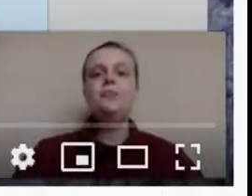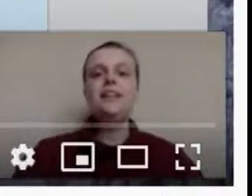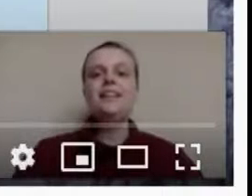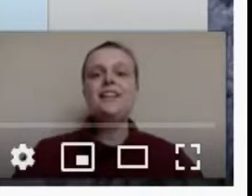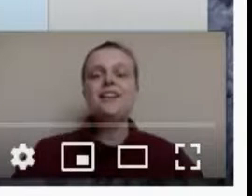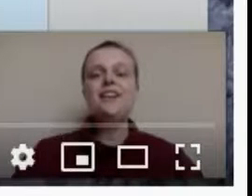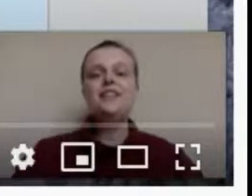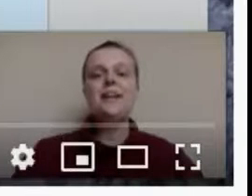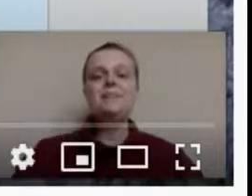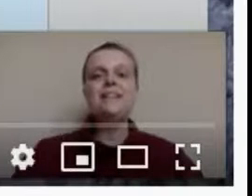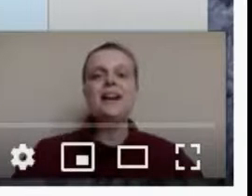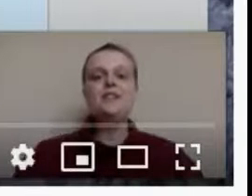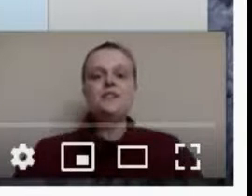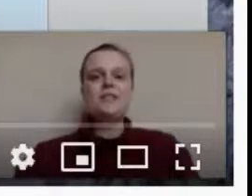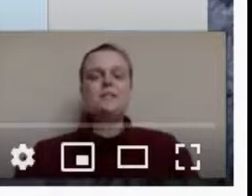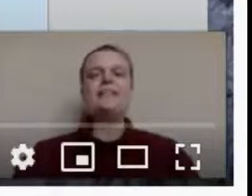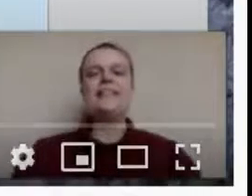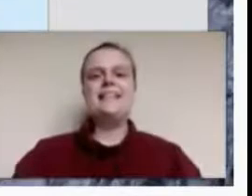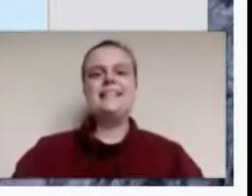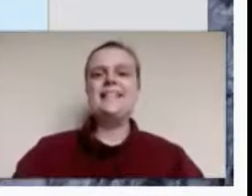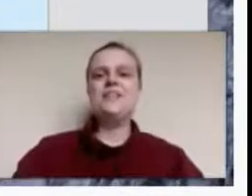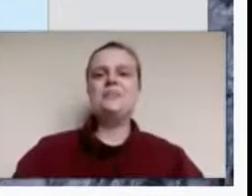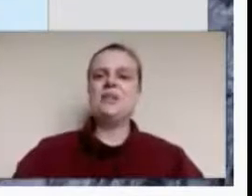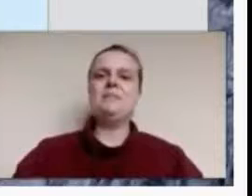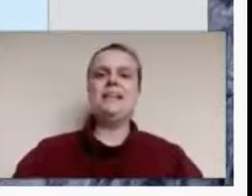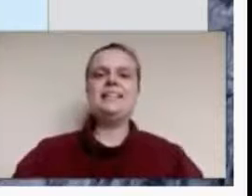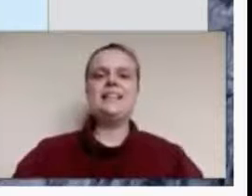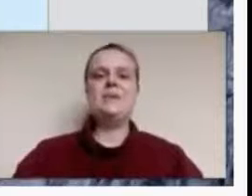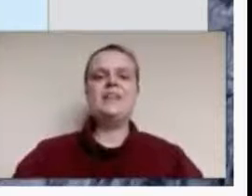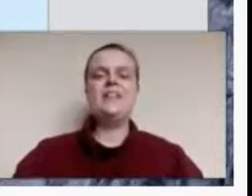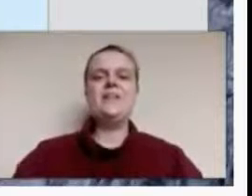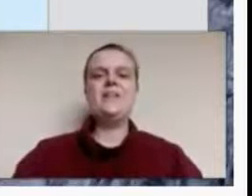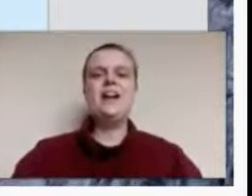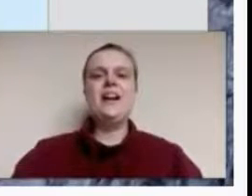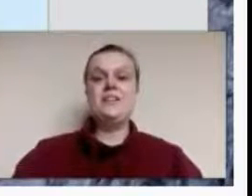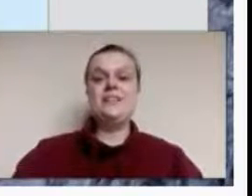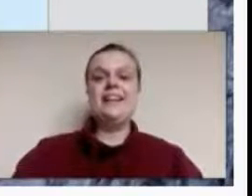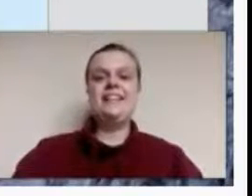Good morning, kindergartners. I miss all of you and I'm excited to sing the morning meeting song with you. Are you ready?